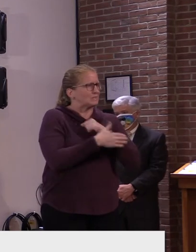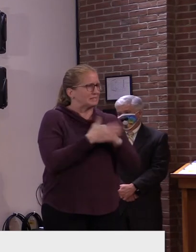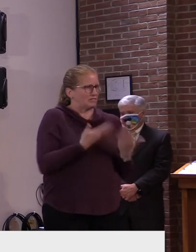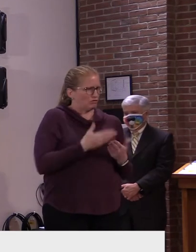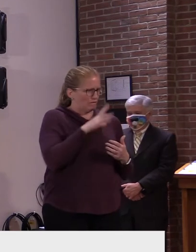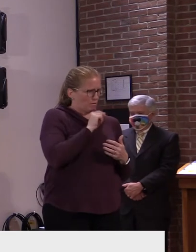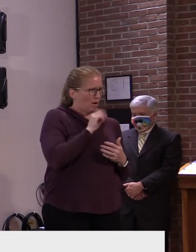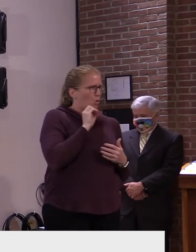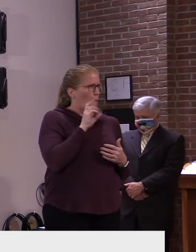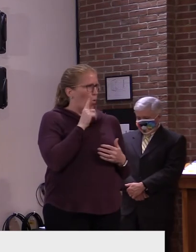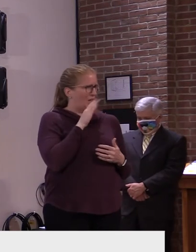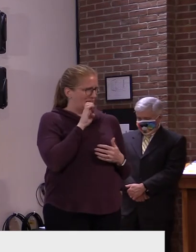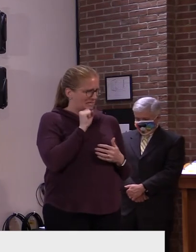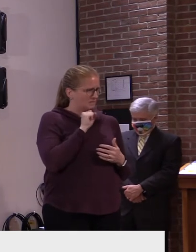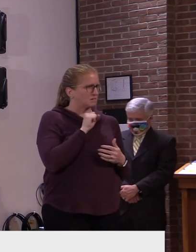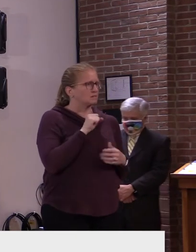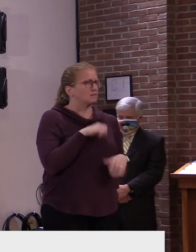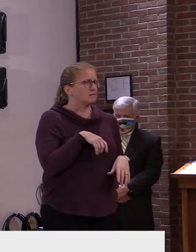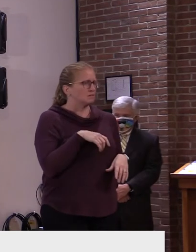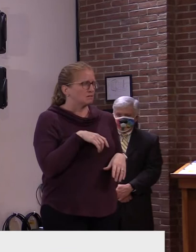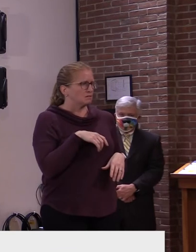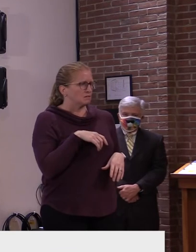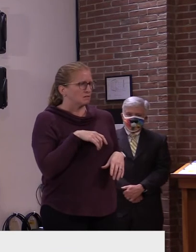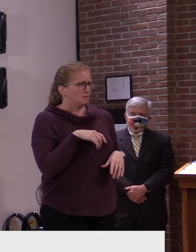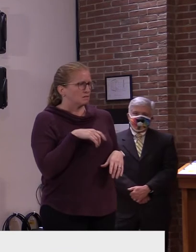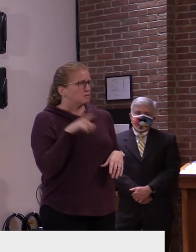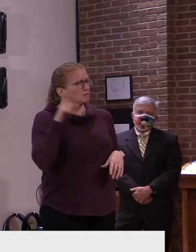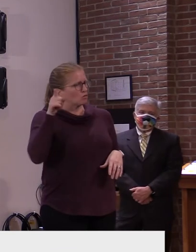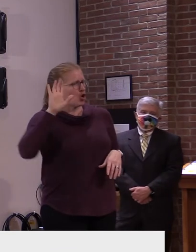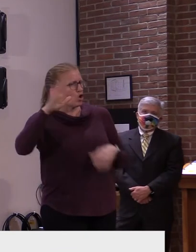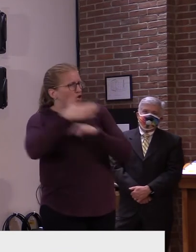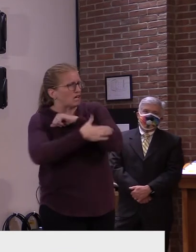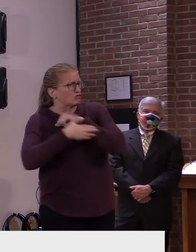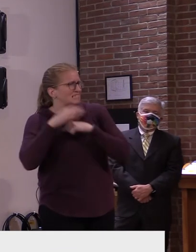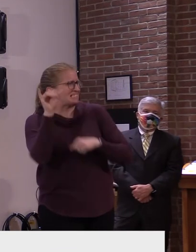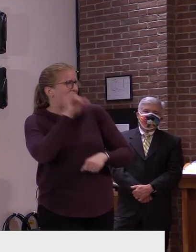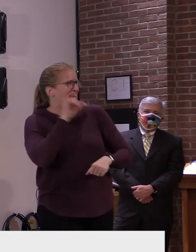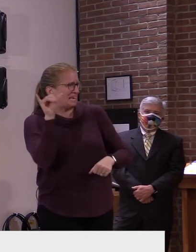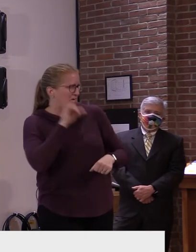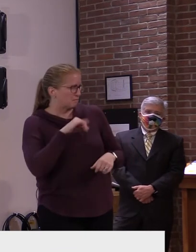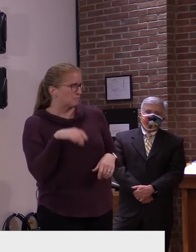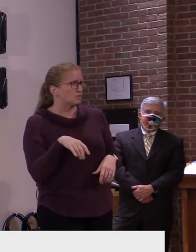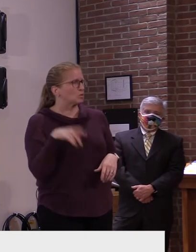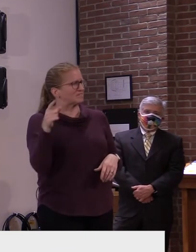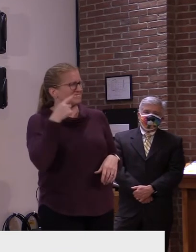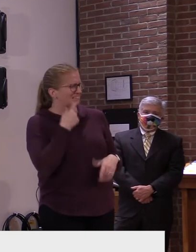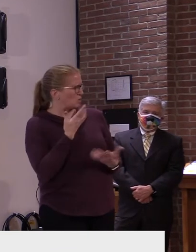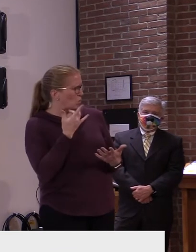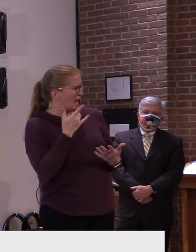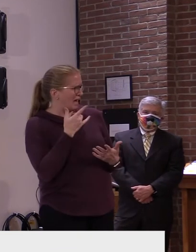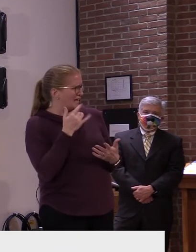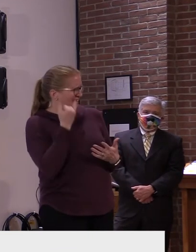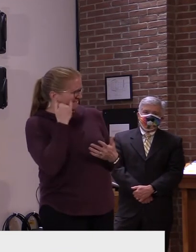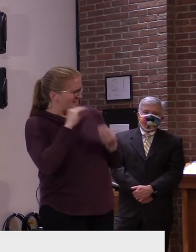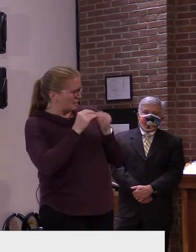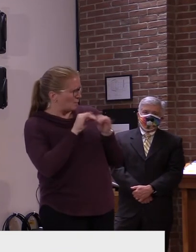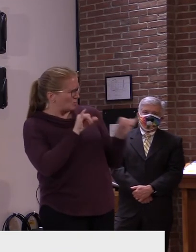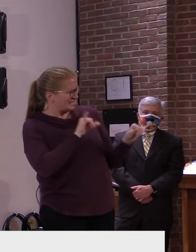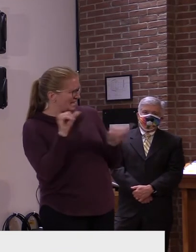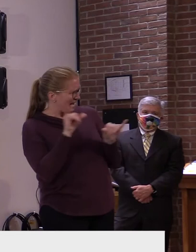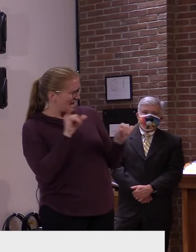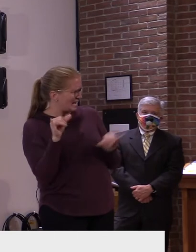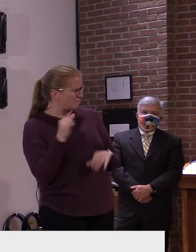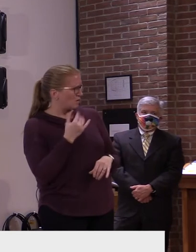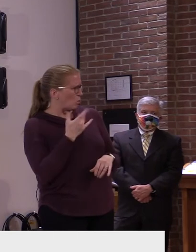why in that case i needed to quarantine if i went there or why i might be